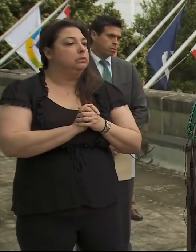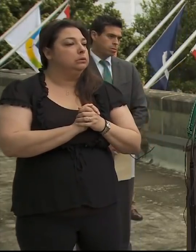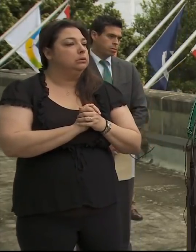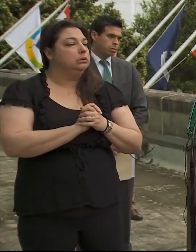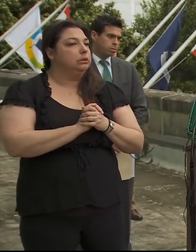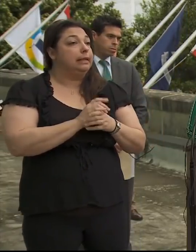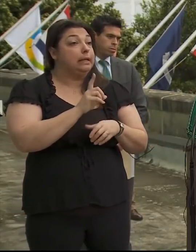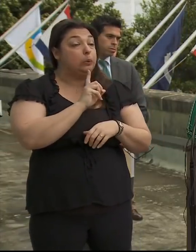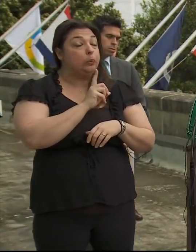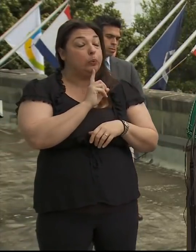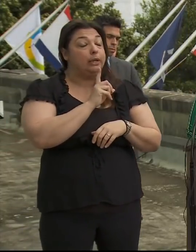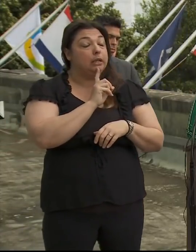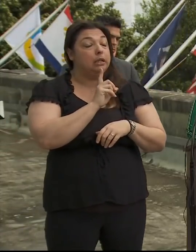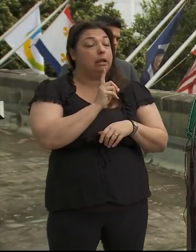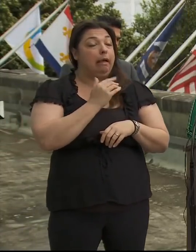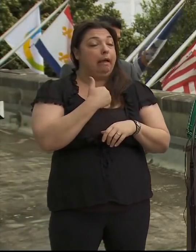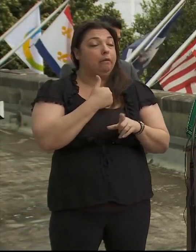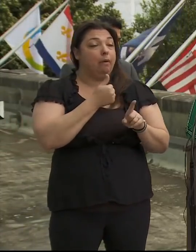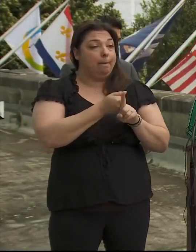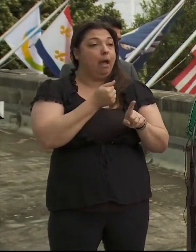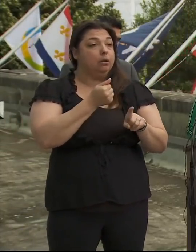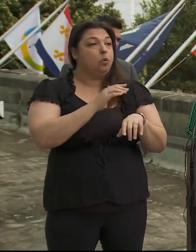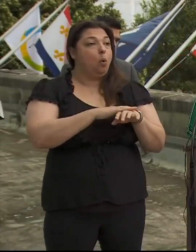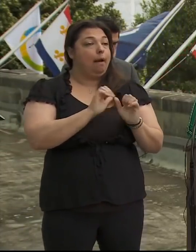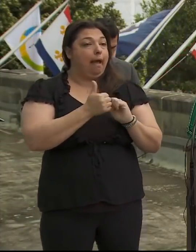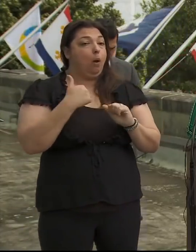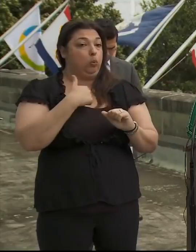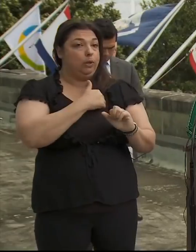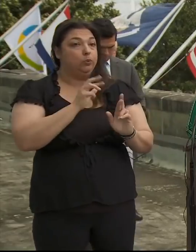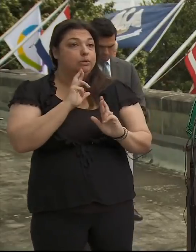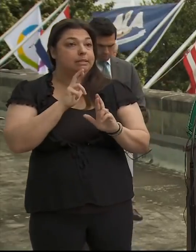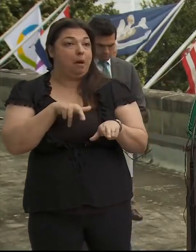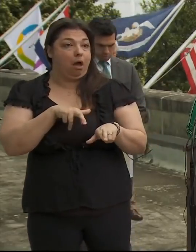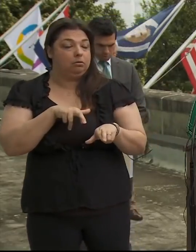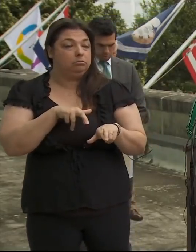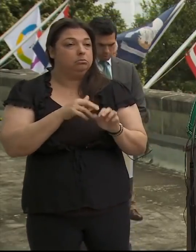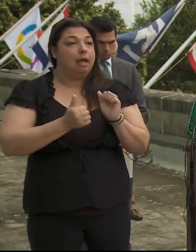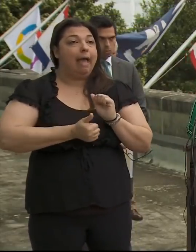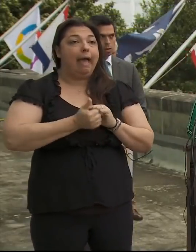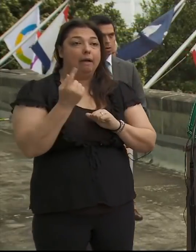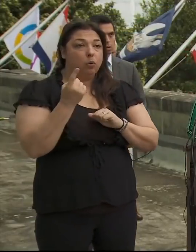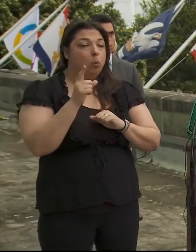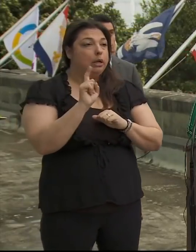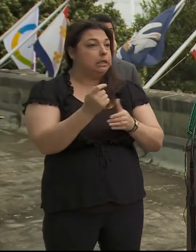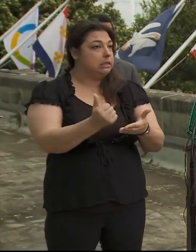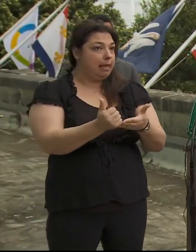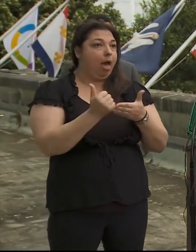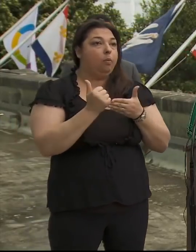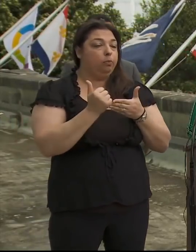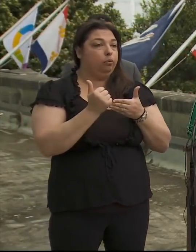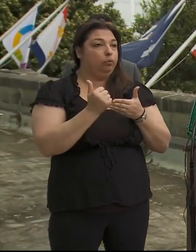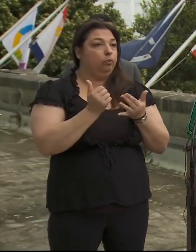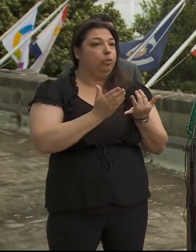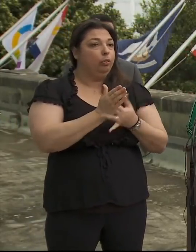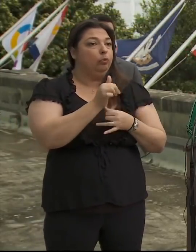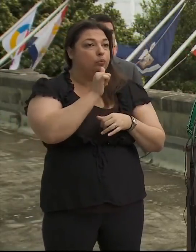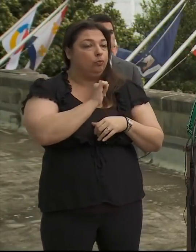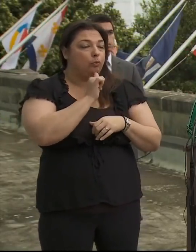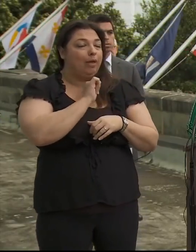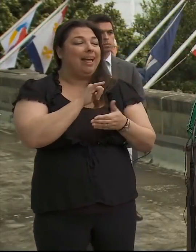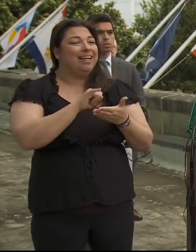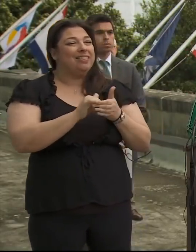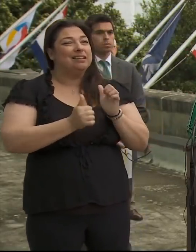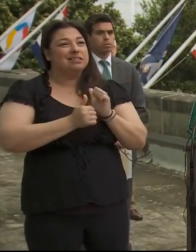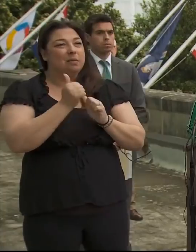And it really does have an impact on, again, how we respond. Everyone needs help in getting through this, and I guess that's